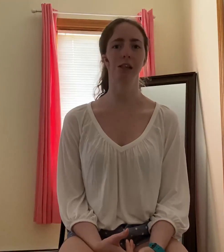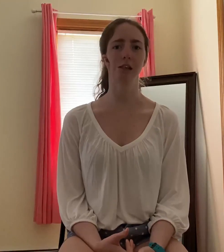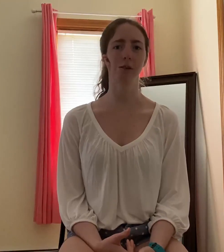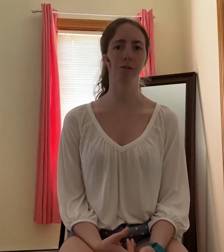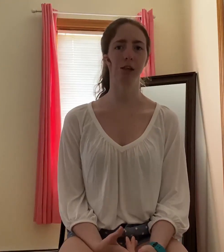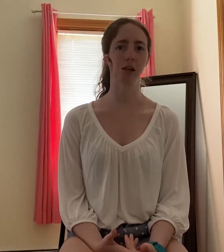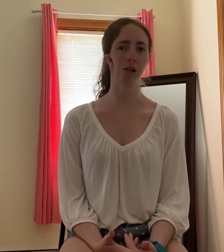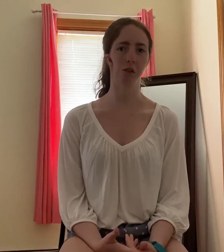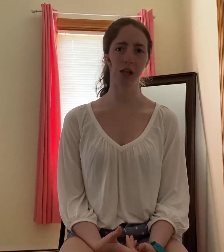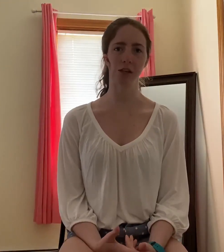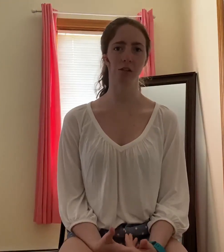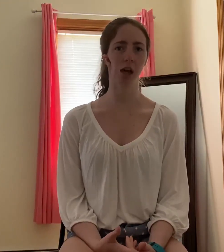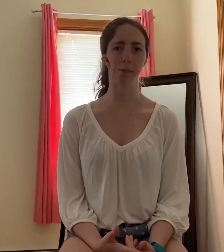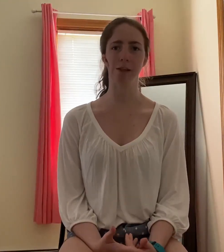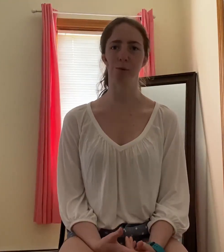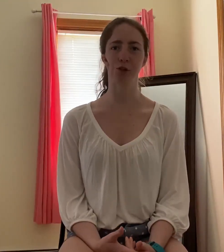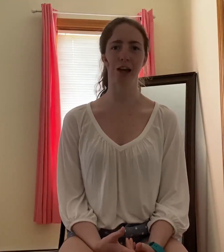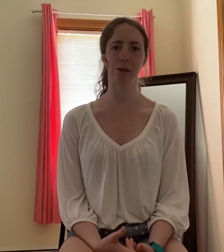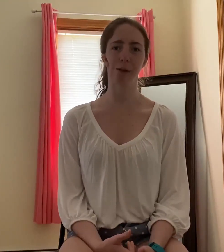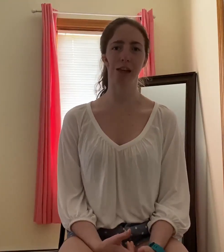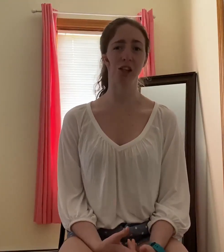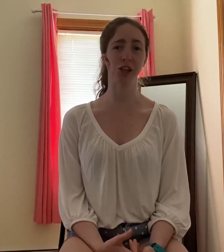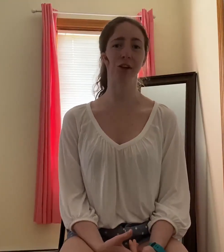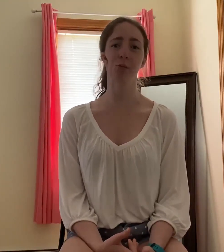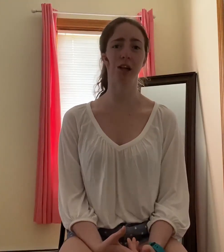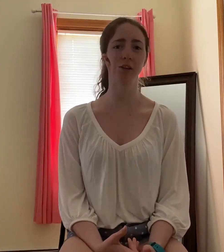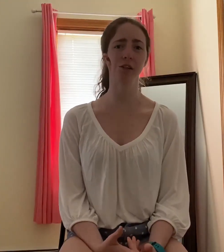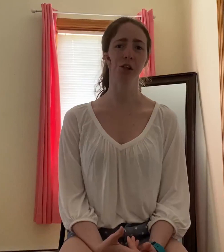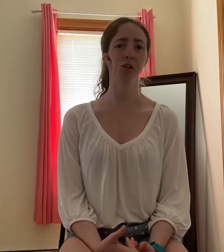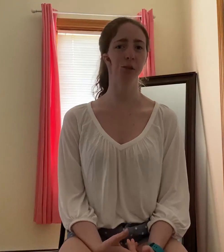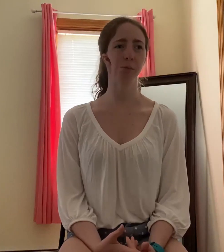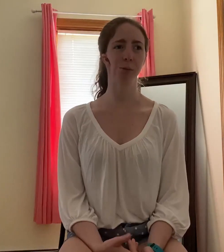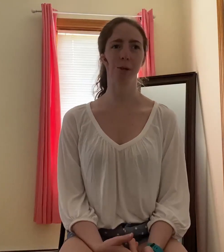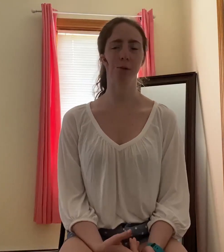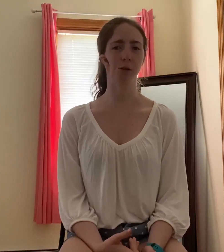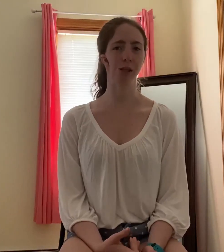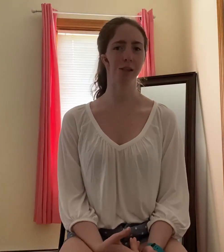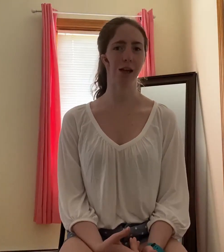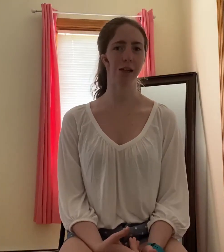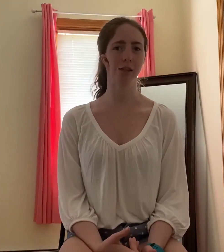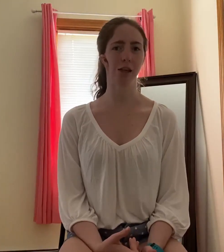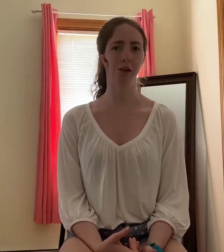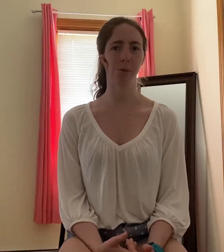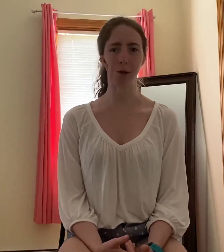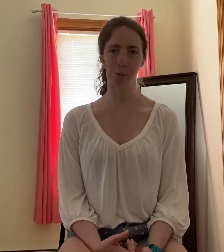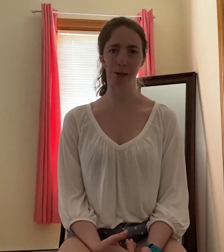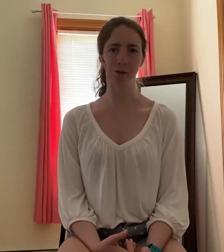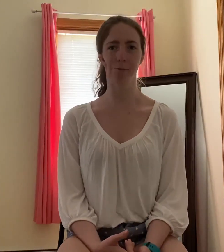please feel free to like, comment, subscribe, and share this with others so that more people know these signs and are better prepared.